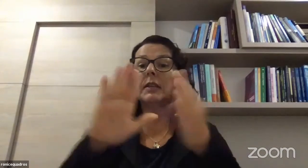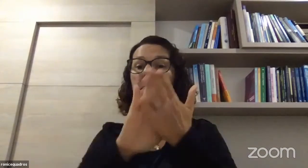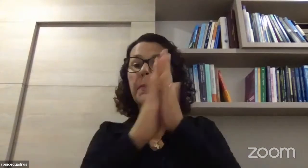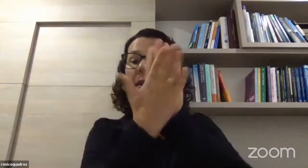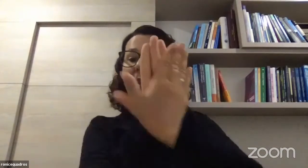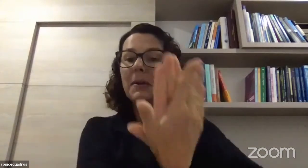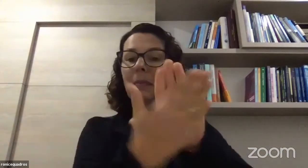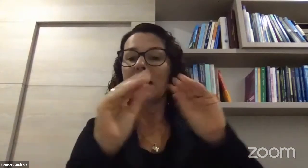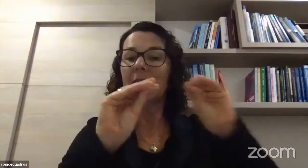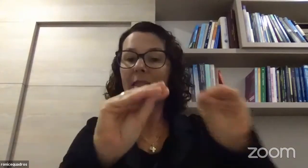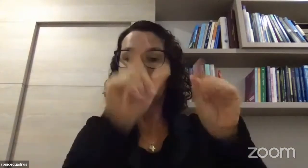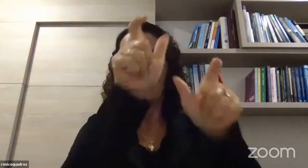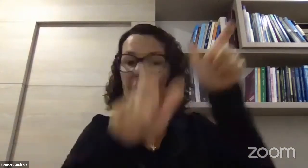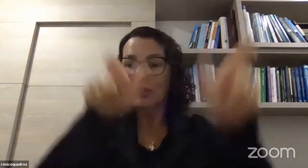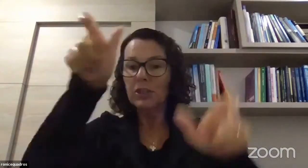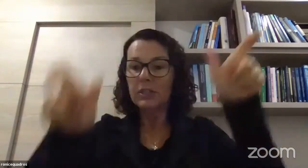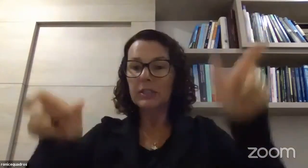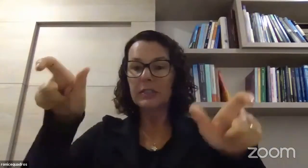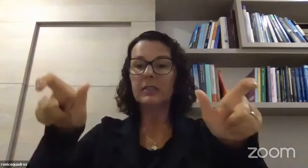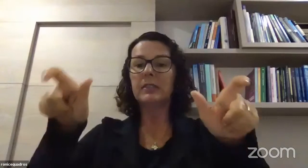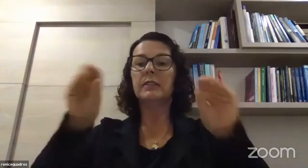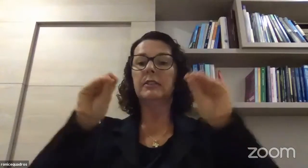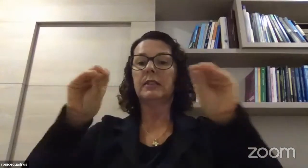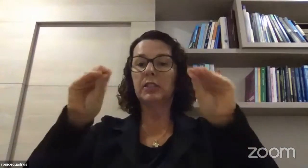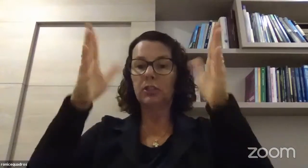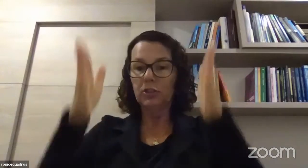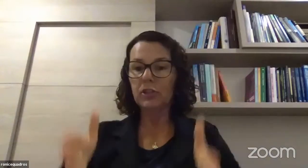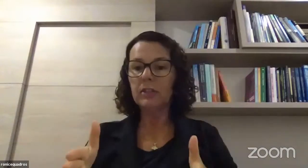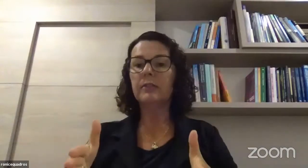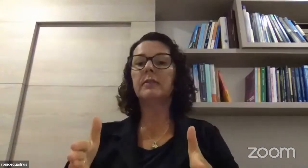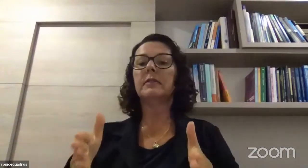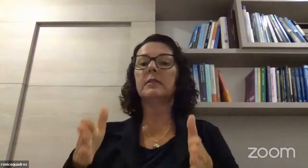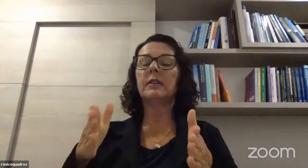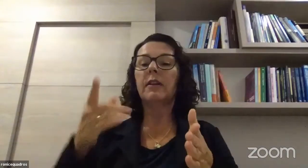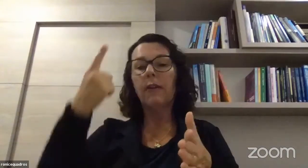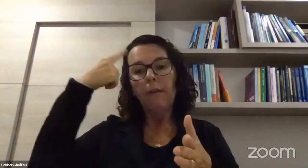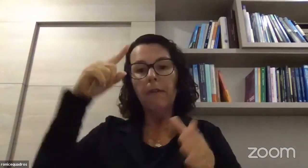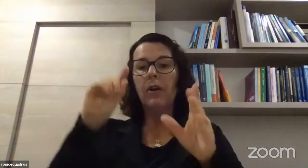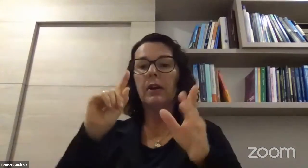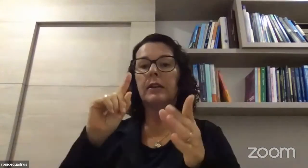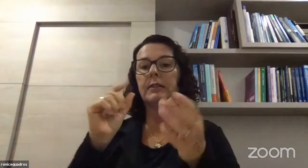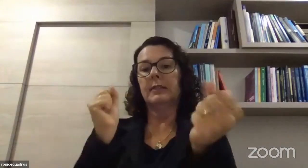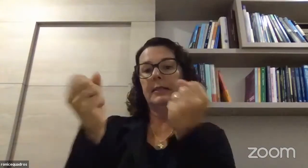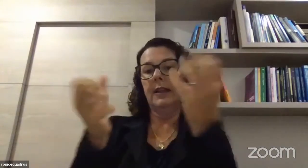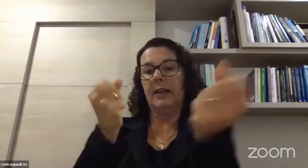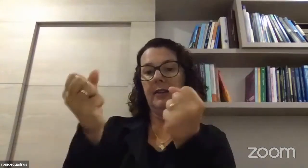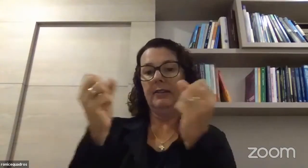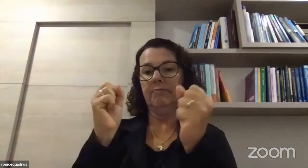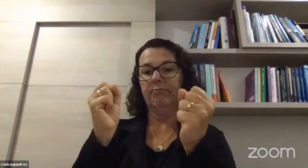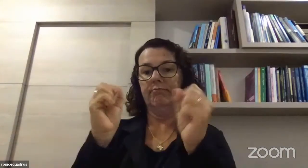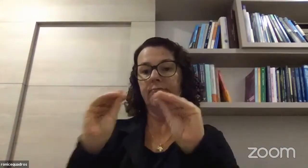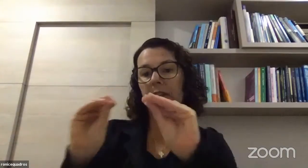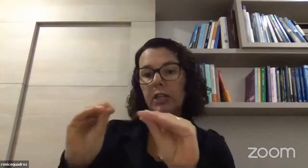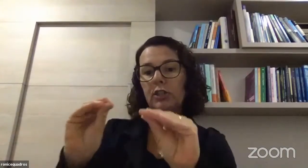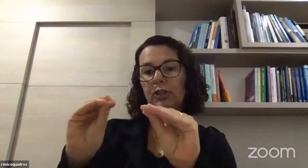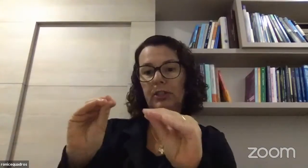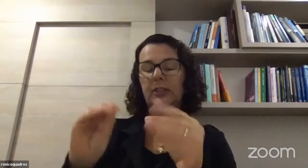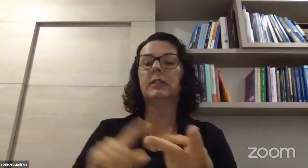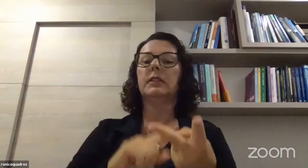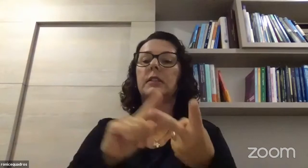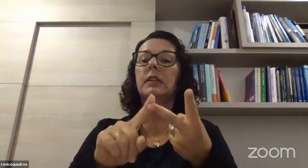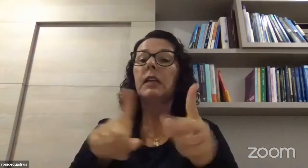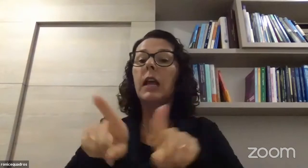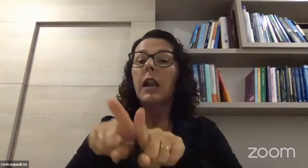And this sign language policy or program was put in place for